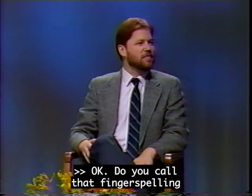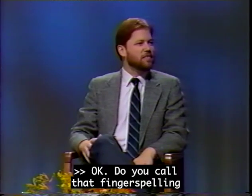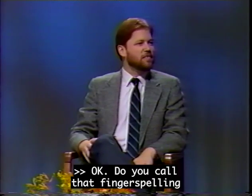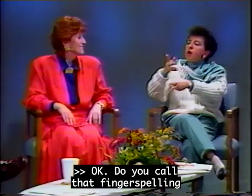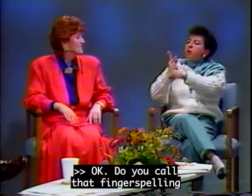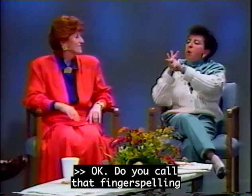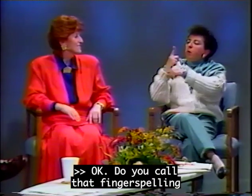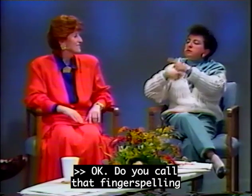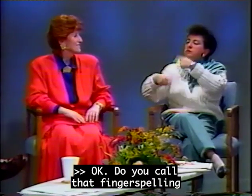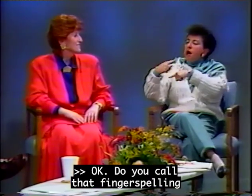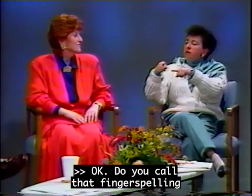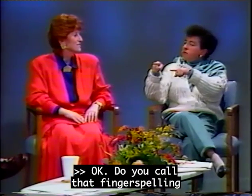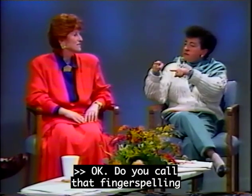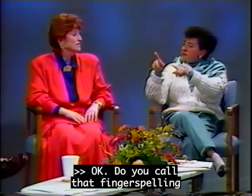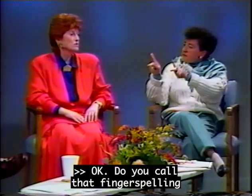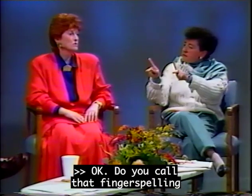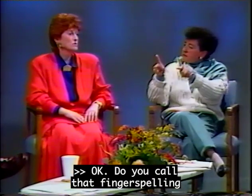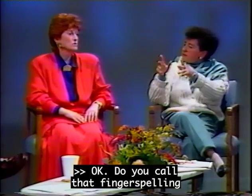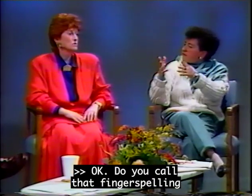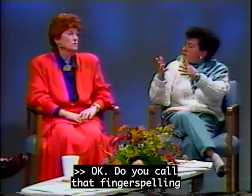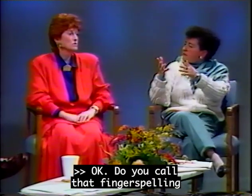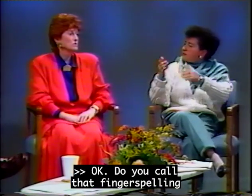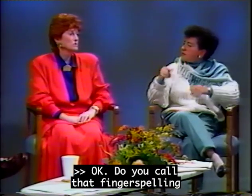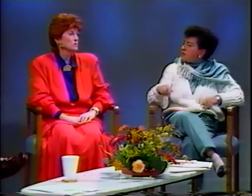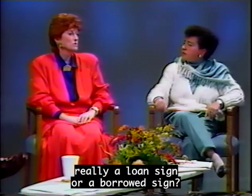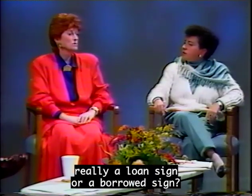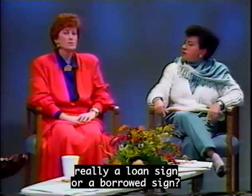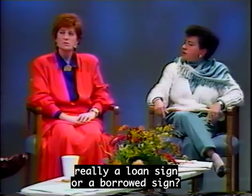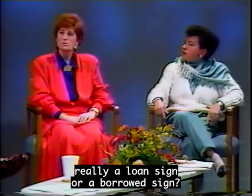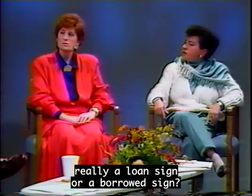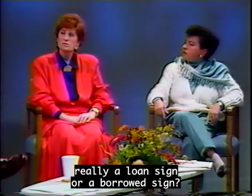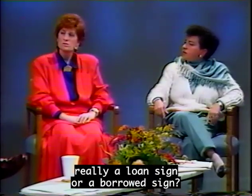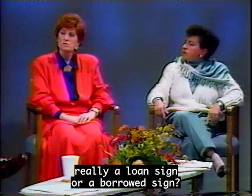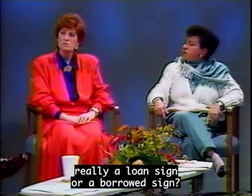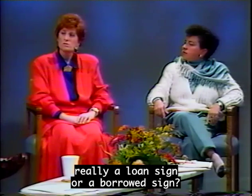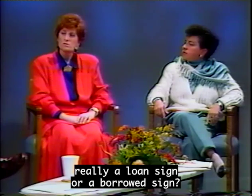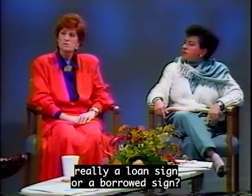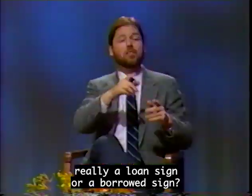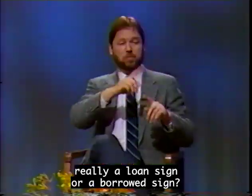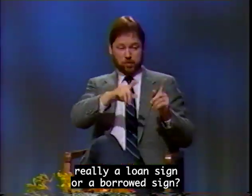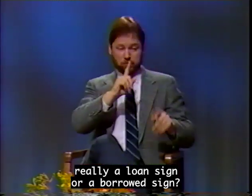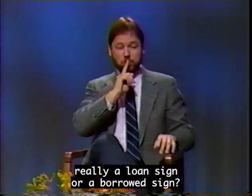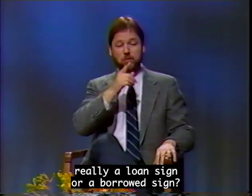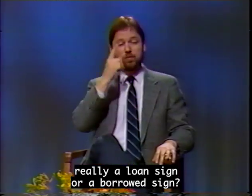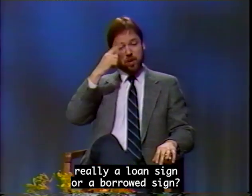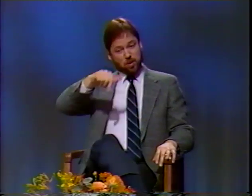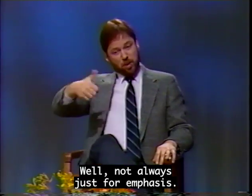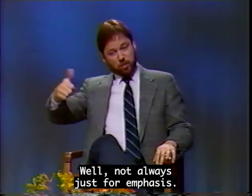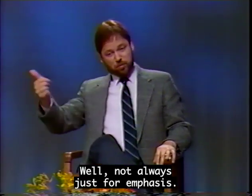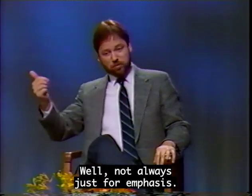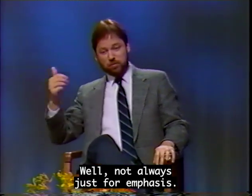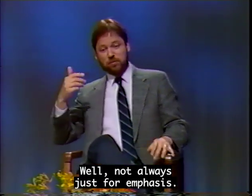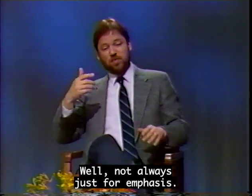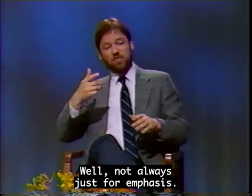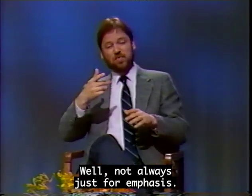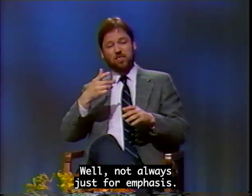Okay, do you call that fingerspelling really a loan sign or a borrowed sign? Well, not always just